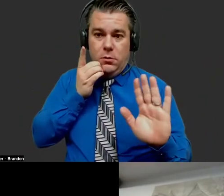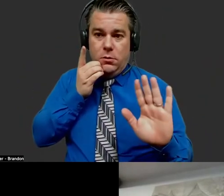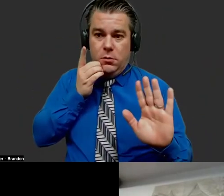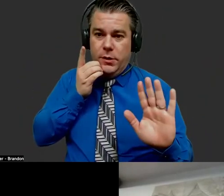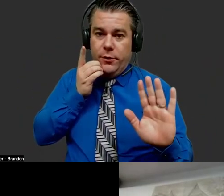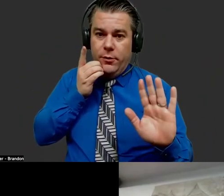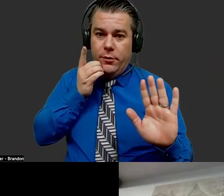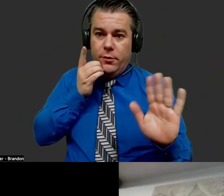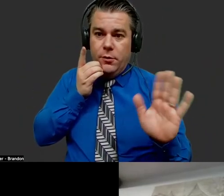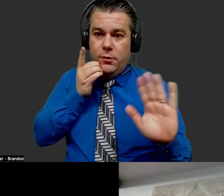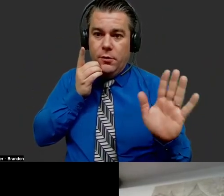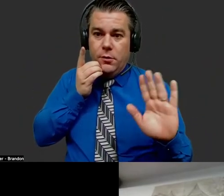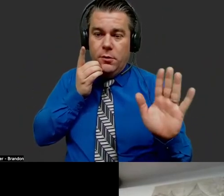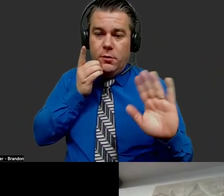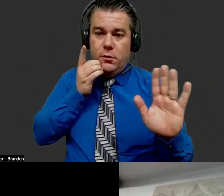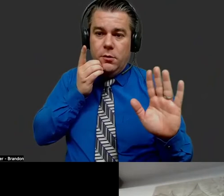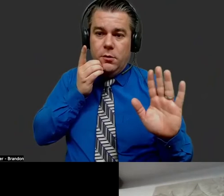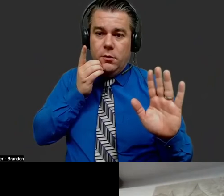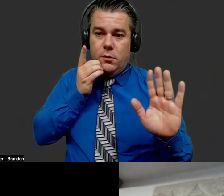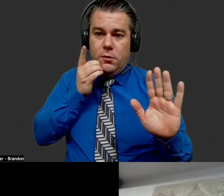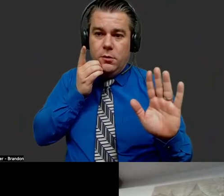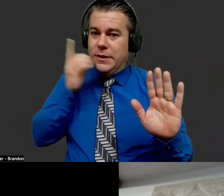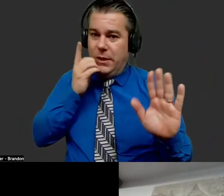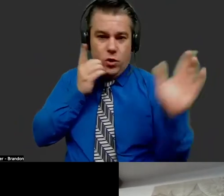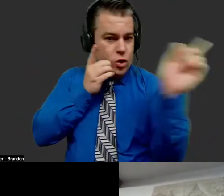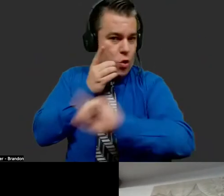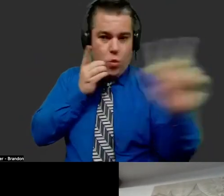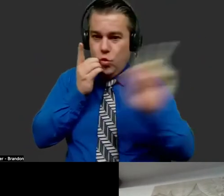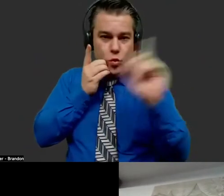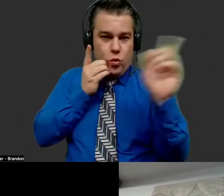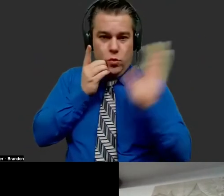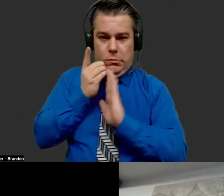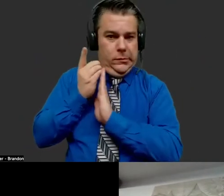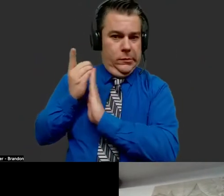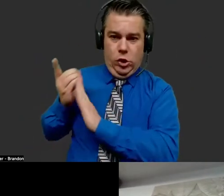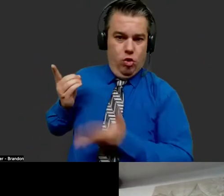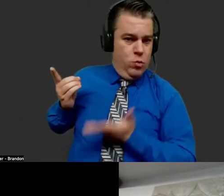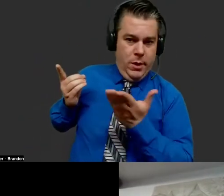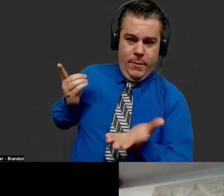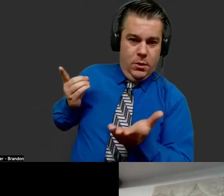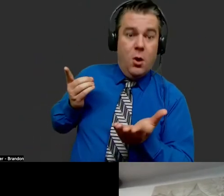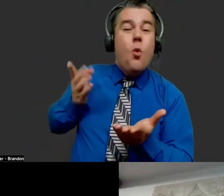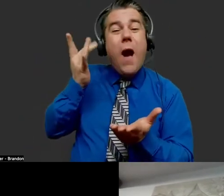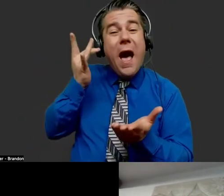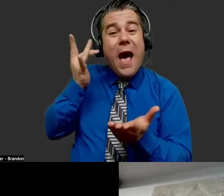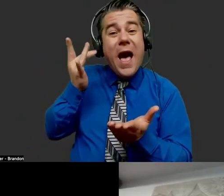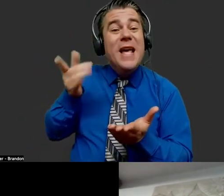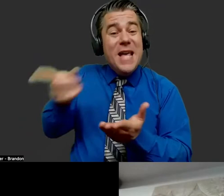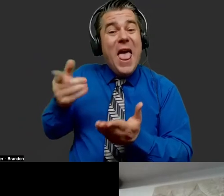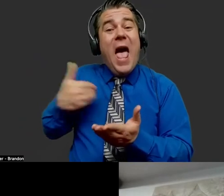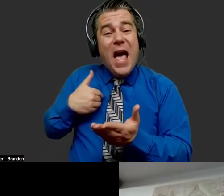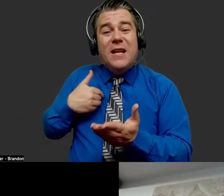has Dinner? don't do dinner. Yeah, don't do dinner because you'll be up all night because it has a